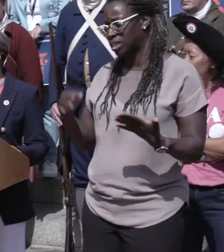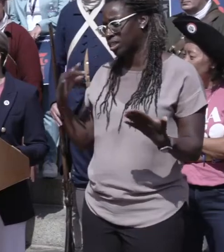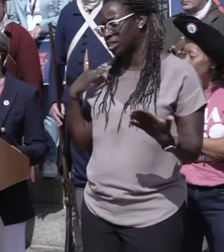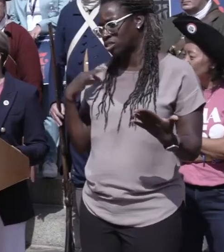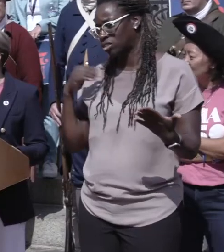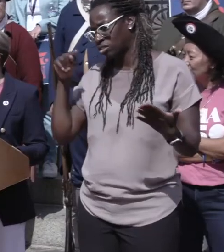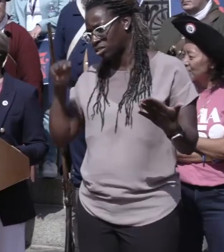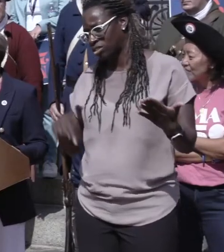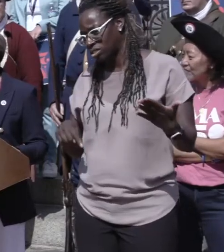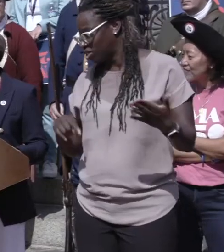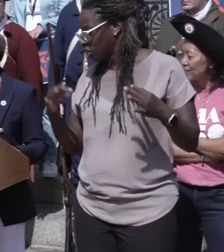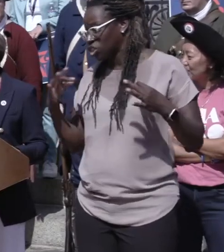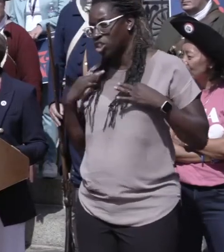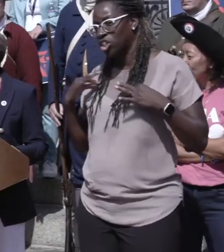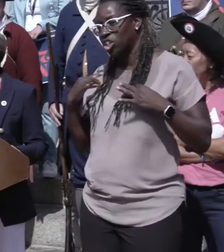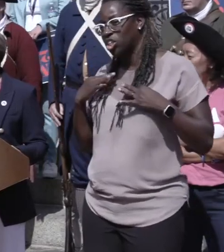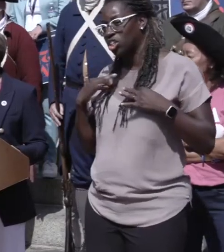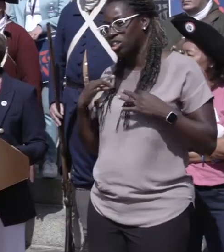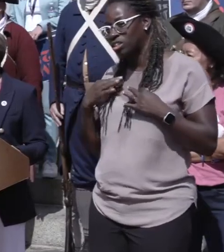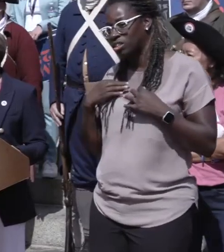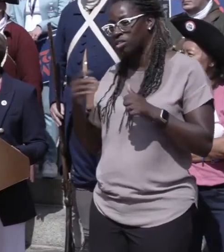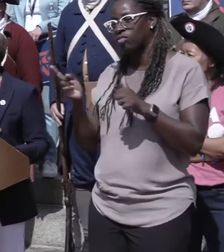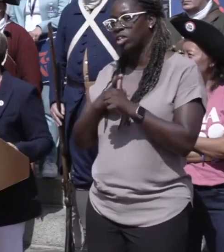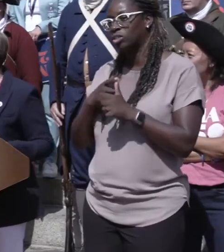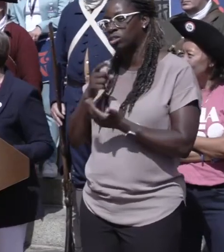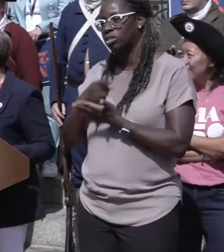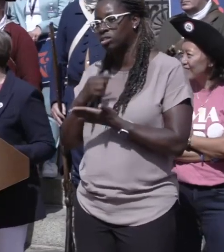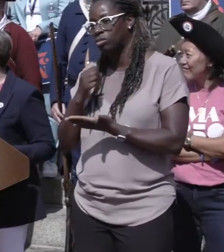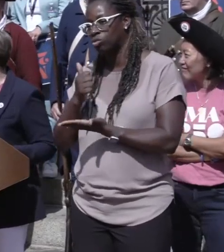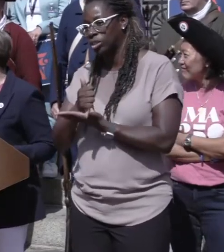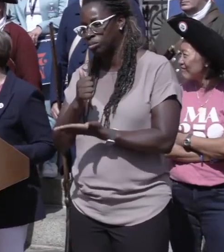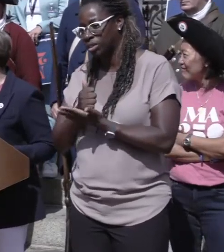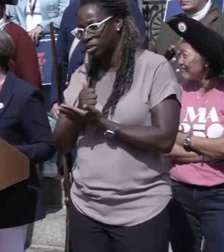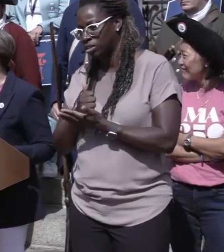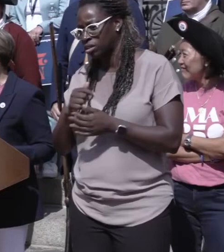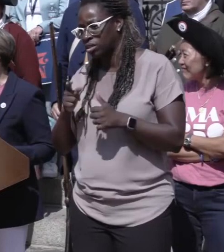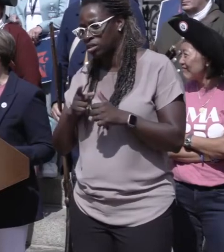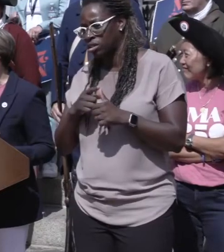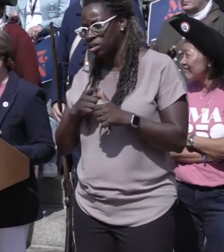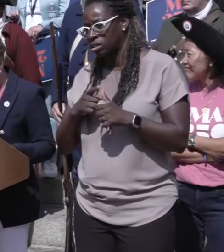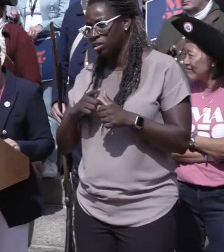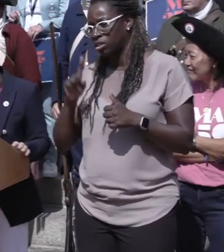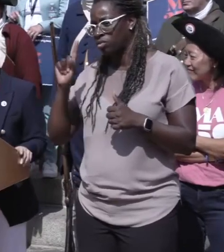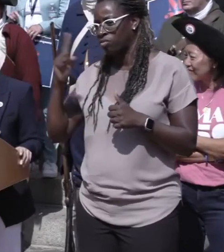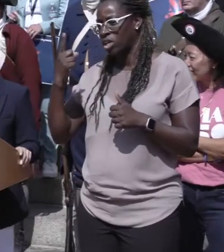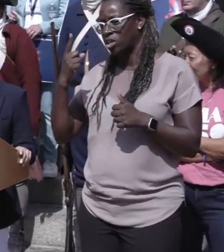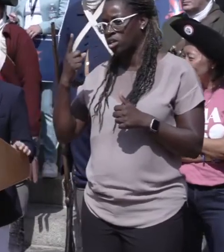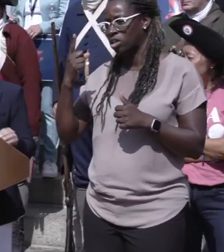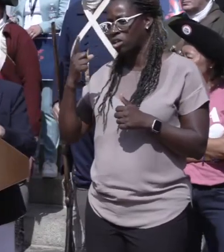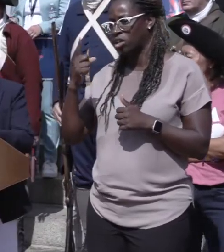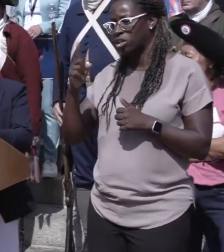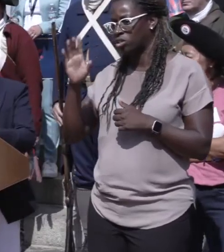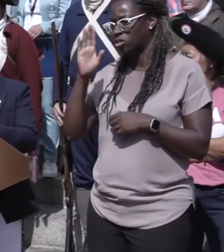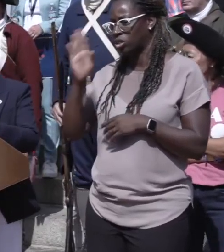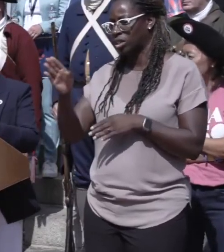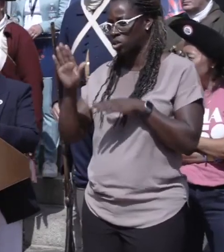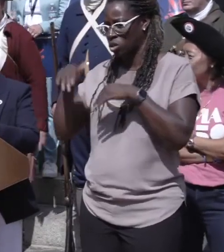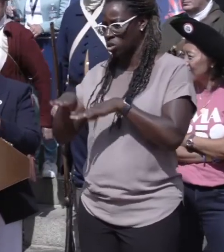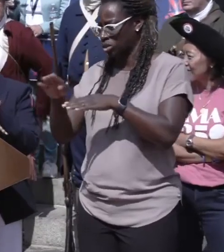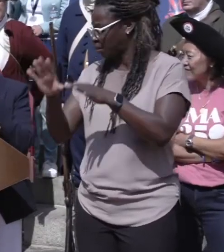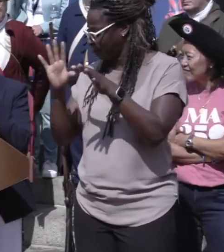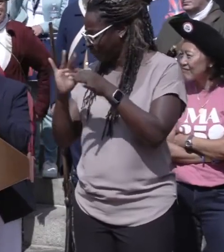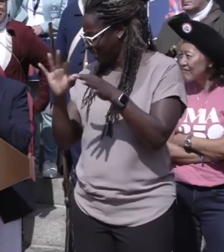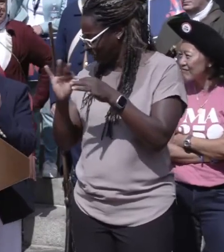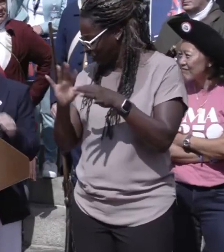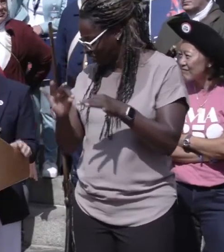First transatlantic message. Do you guys know that? Was that Marconi Beach? Yeah, right? Right. First telephone call.